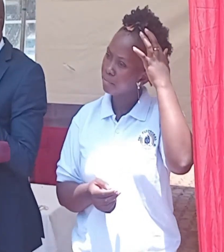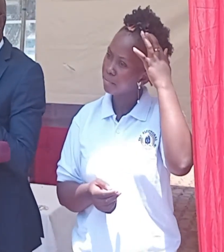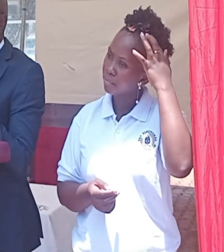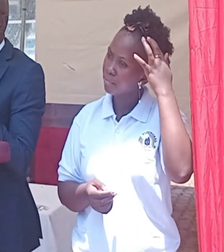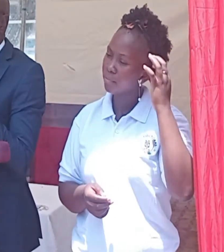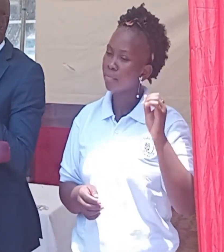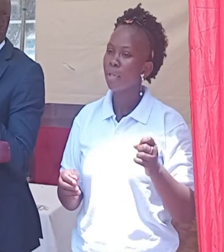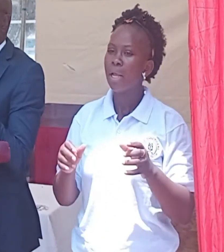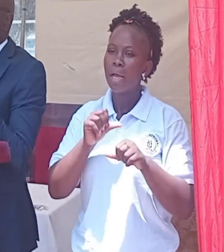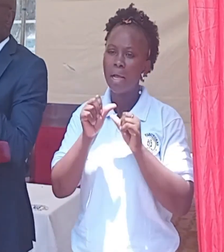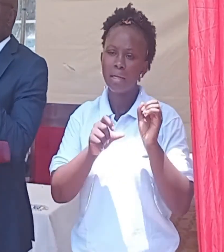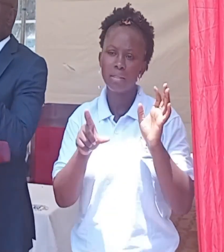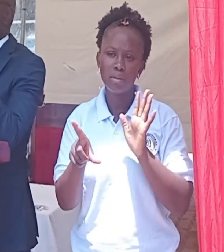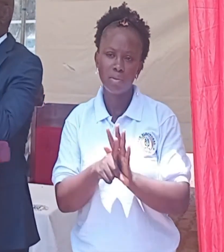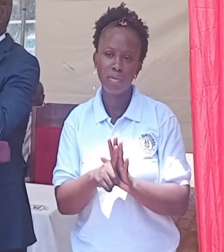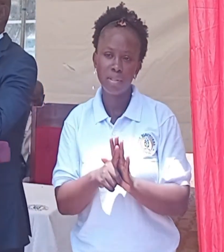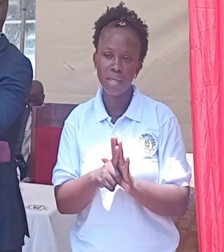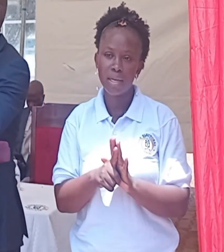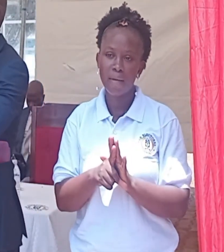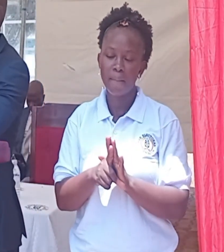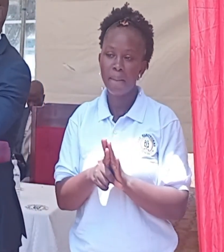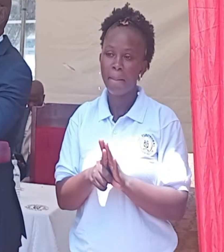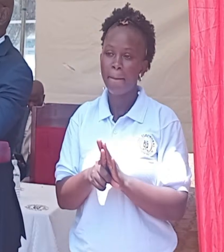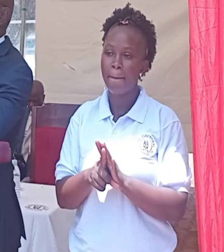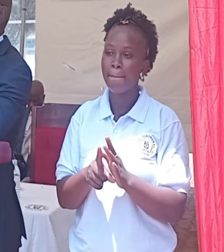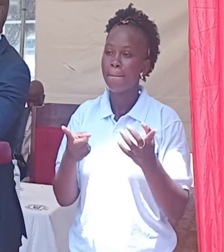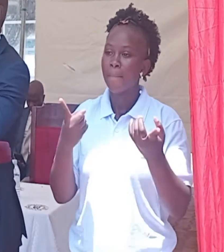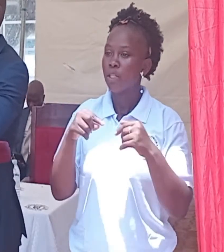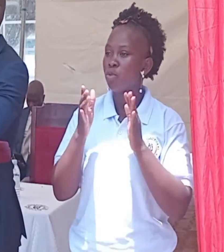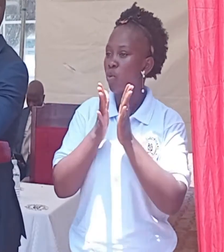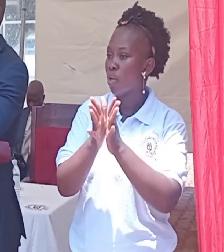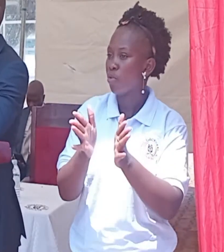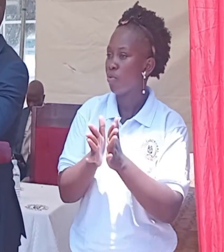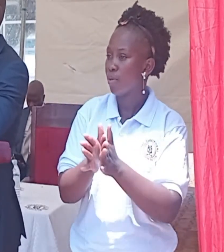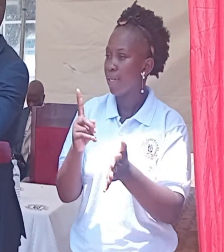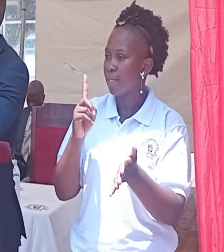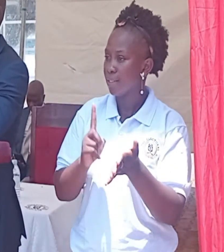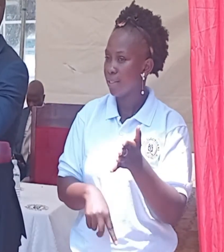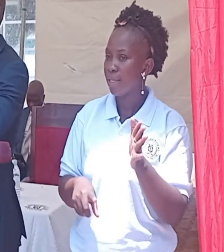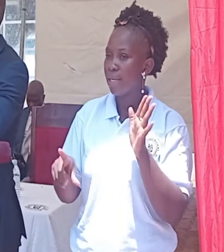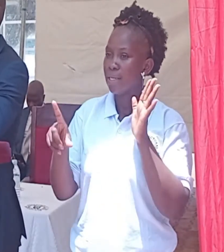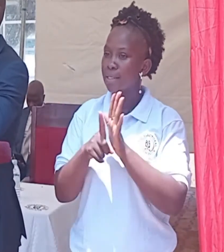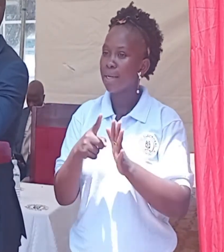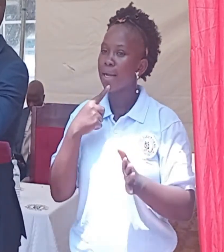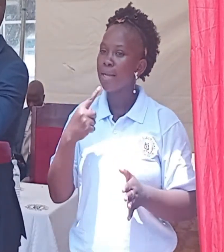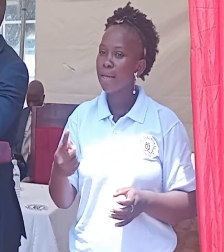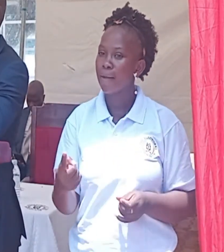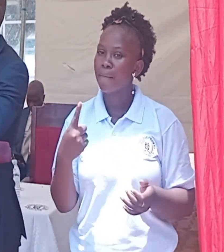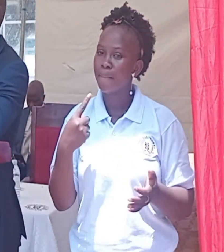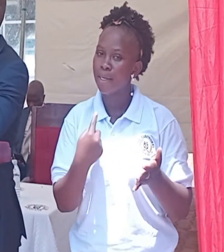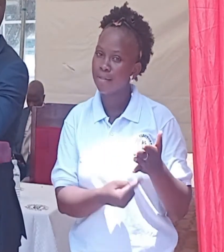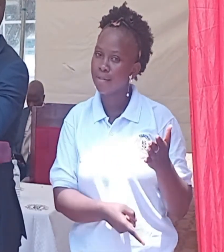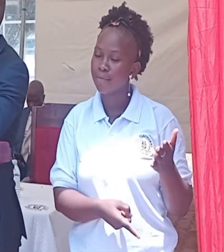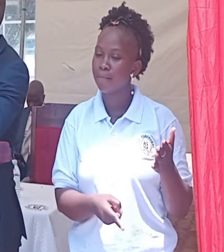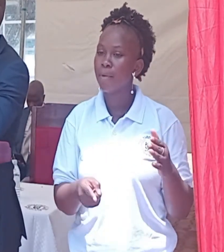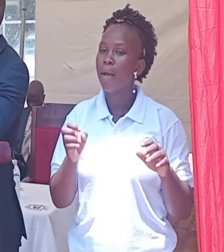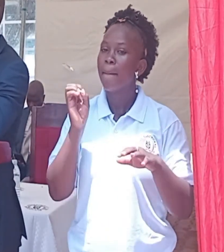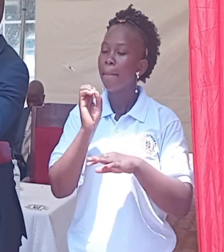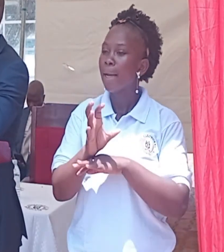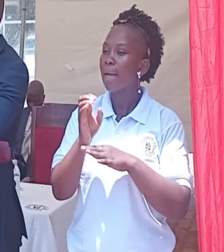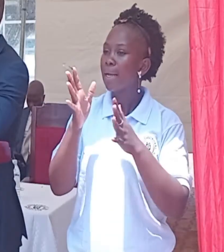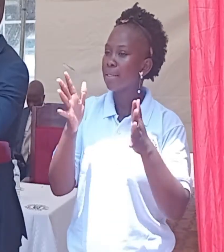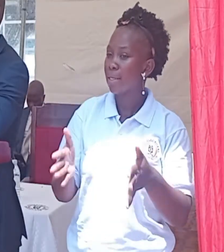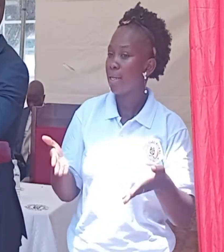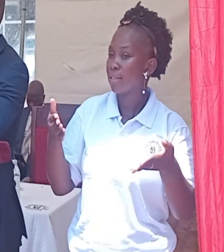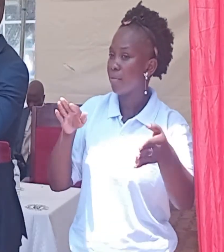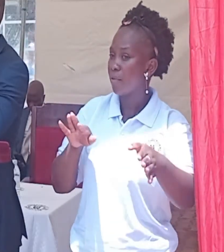Kikwata kuteeka nti twanyonyodde nti etteeka ligamba nti abakansalazi